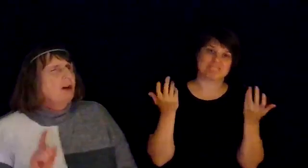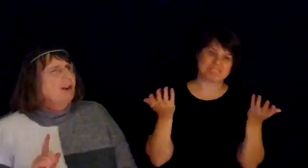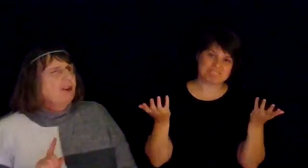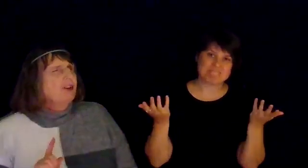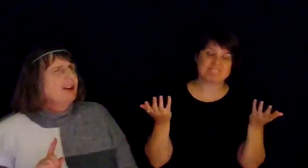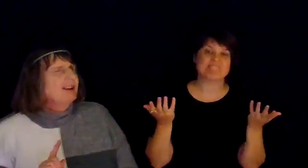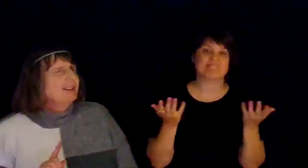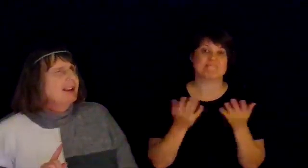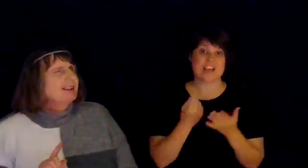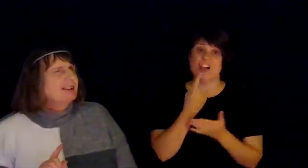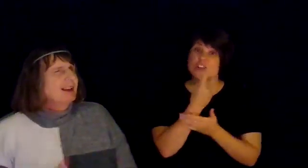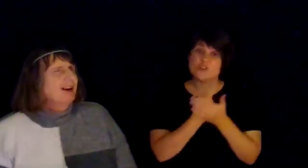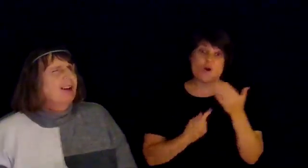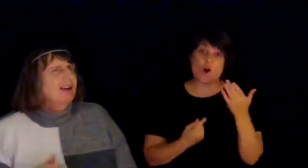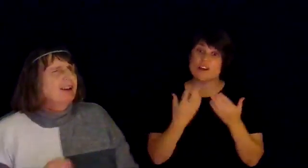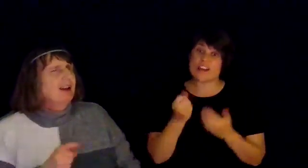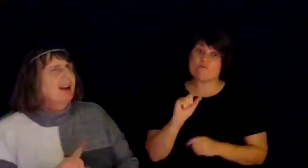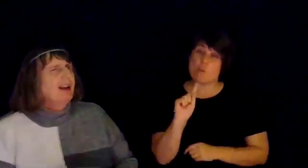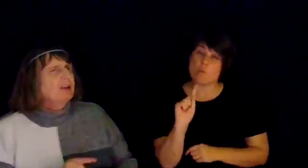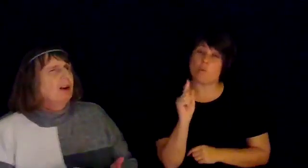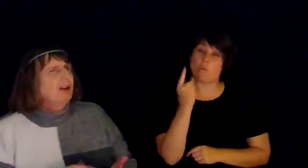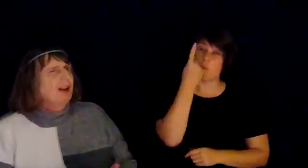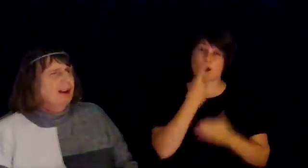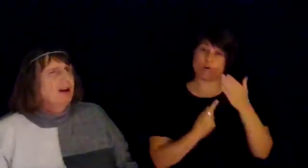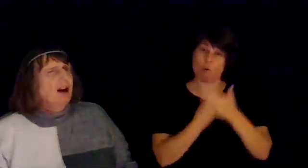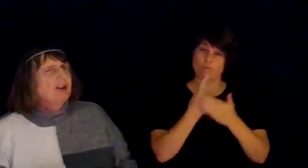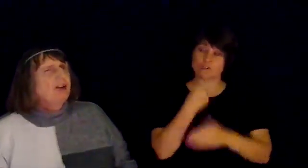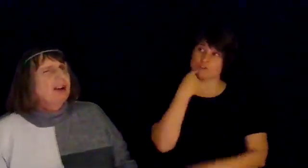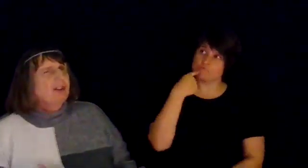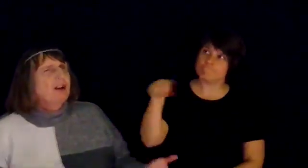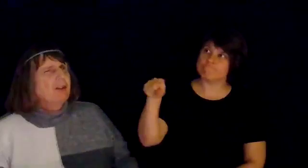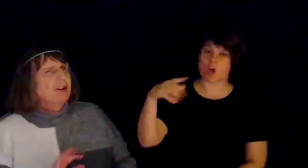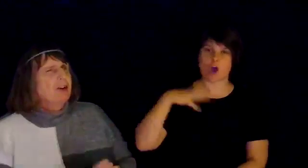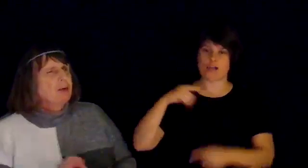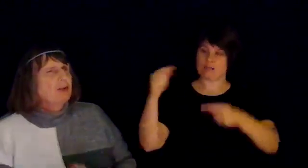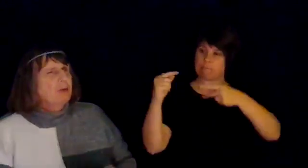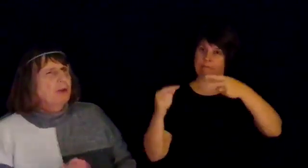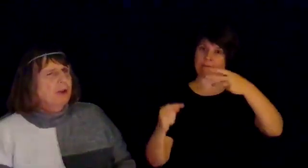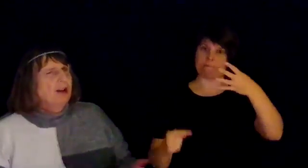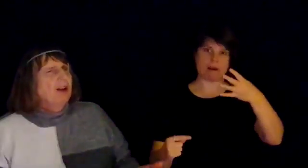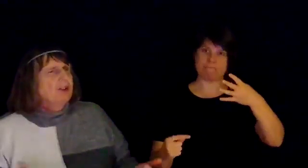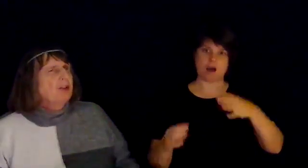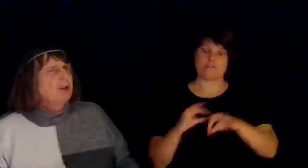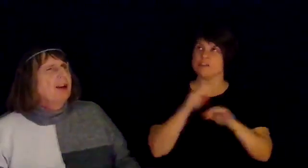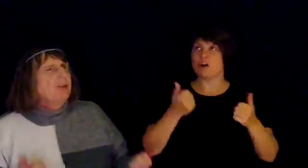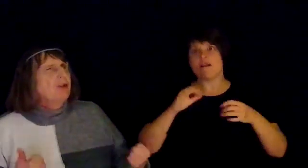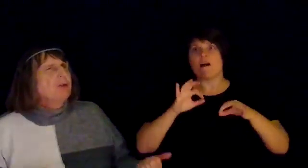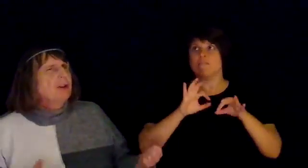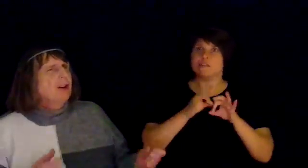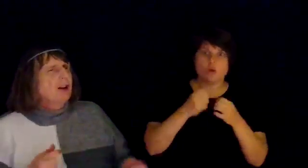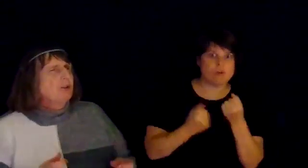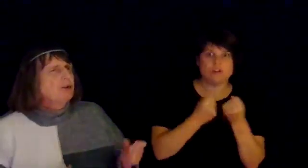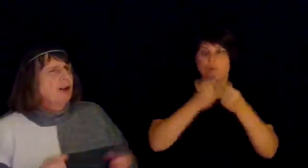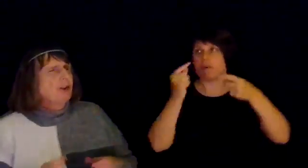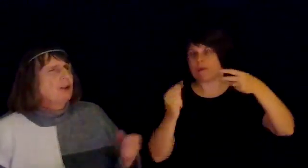really one opportunity in a sense to say, I need X, Y, Z. I don't have enough interpreter support. So if